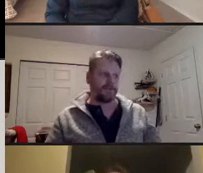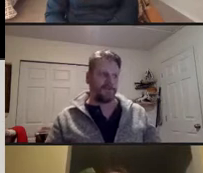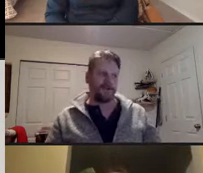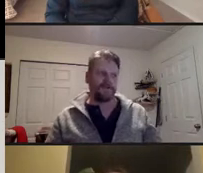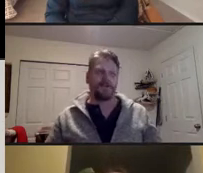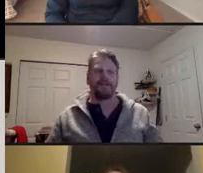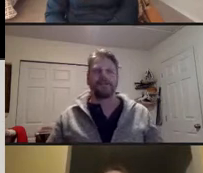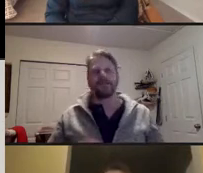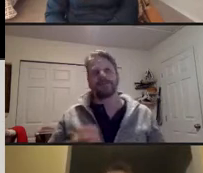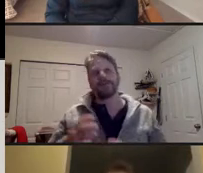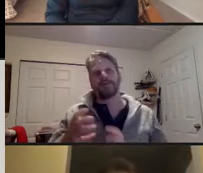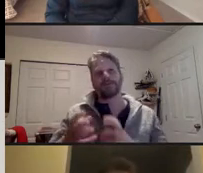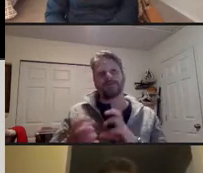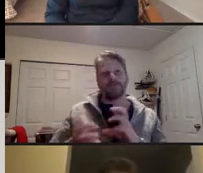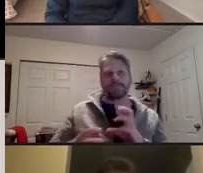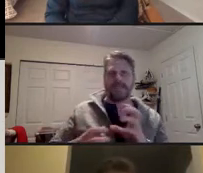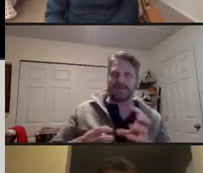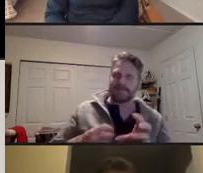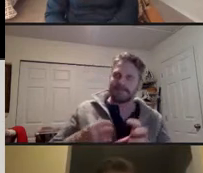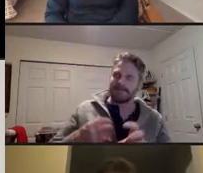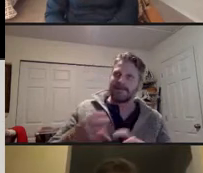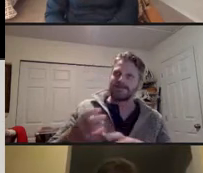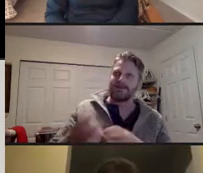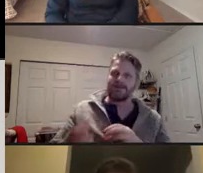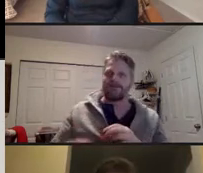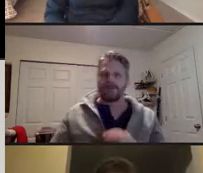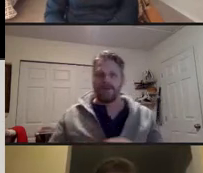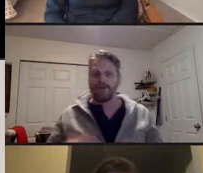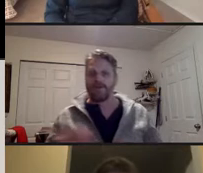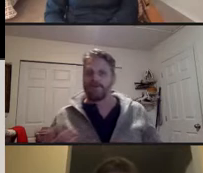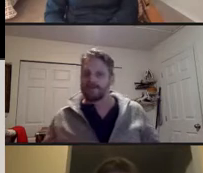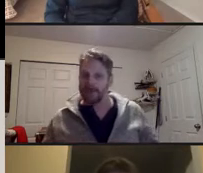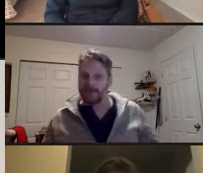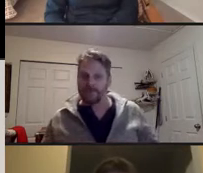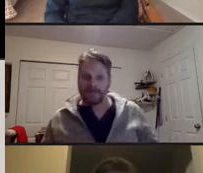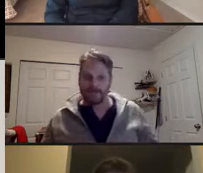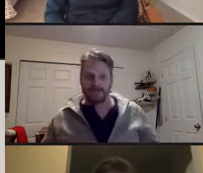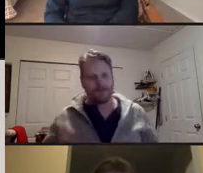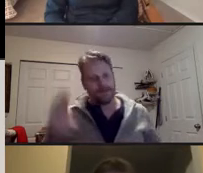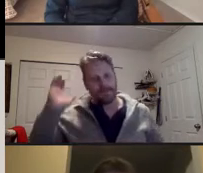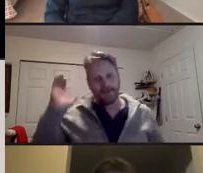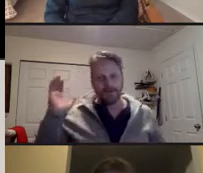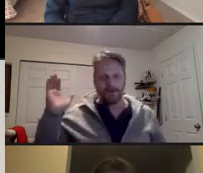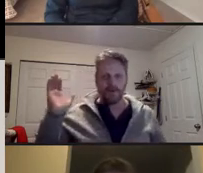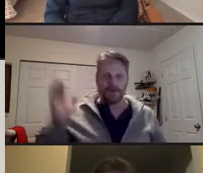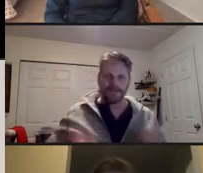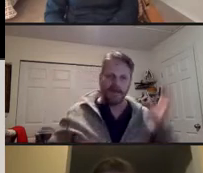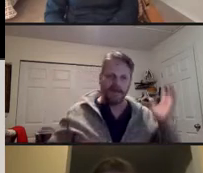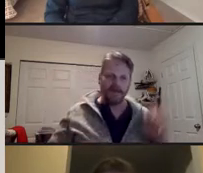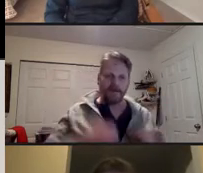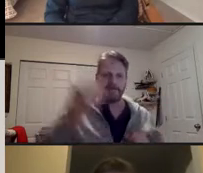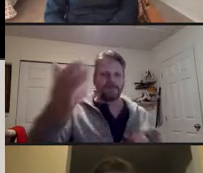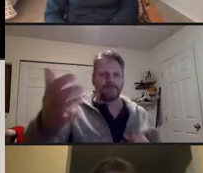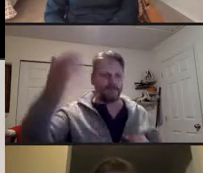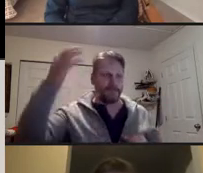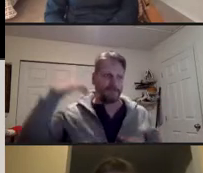hard of hearing. You're going to have to come up with some sort of a test so that you can figure out where they hear best from. Maybe they hear better on one side or